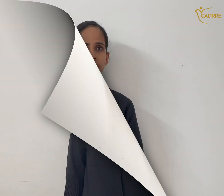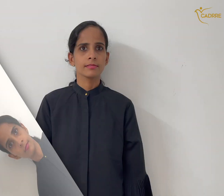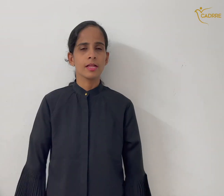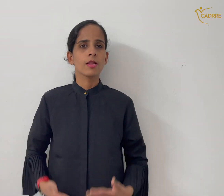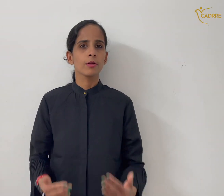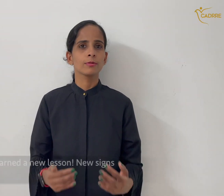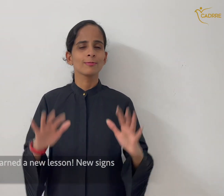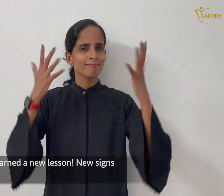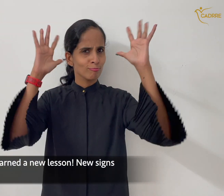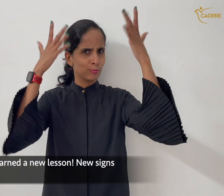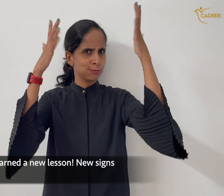Applause.